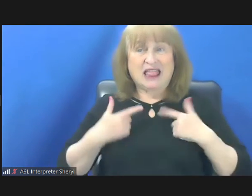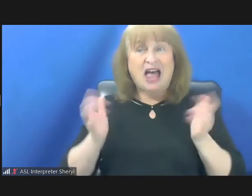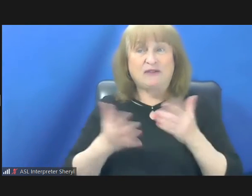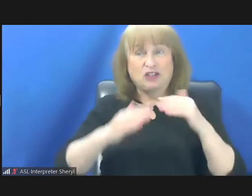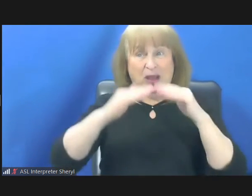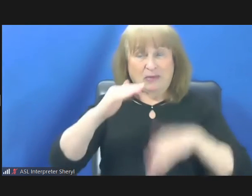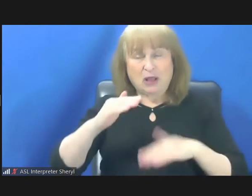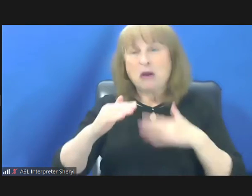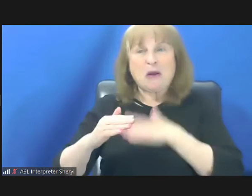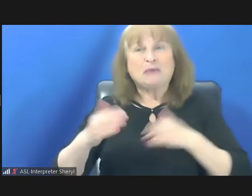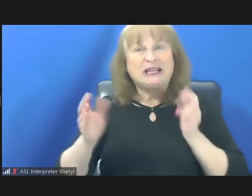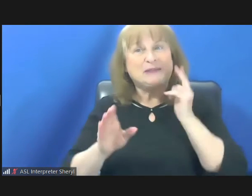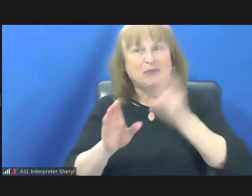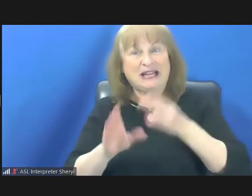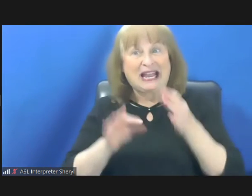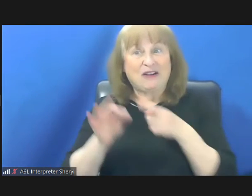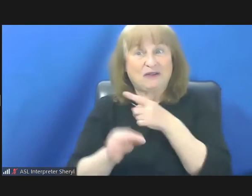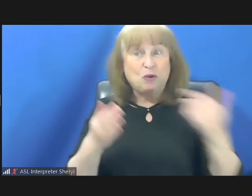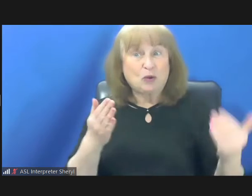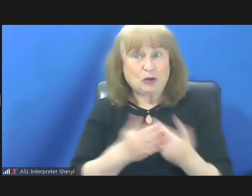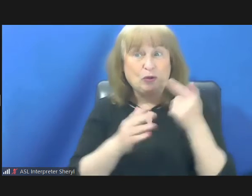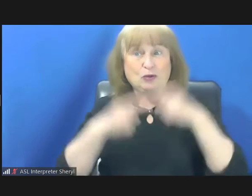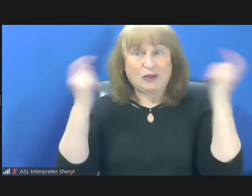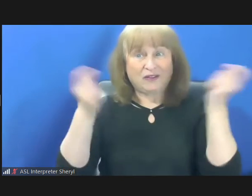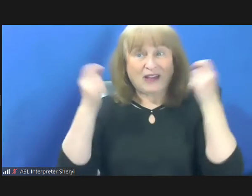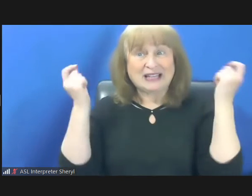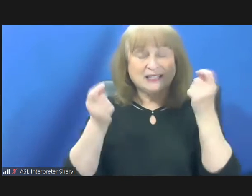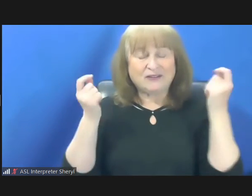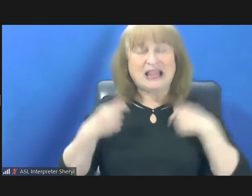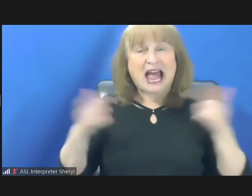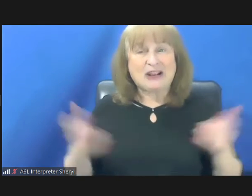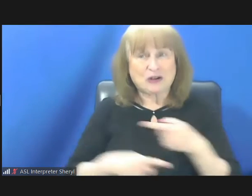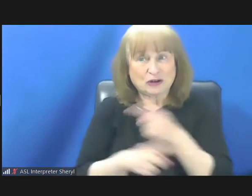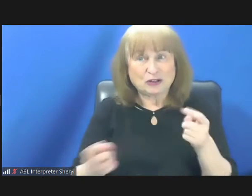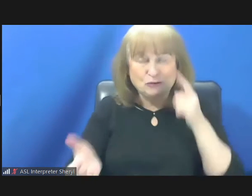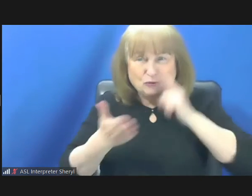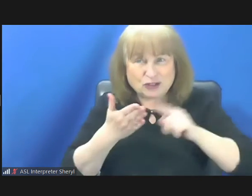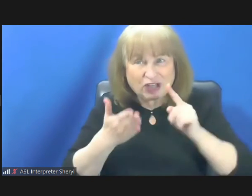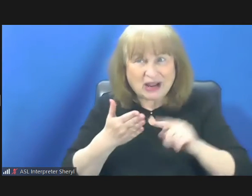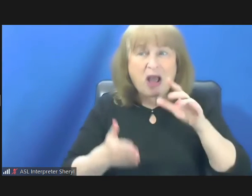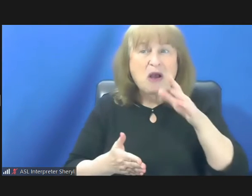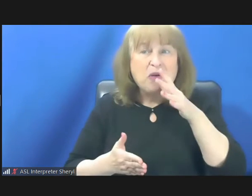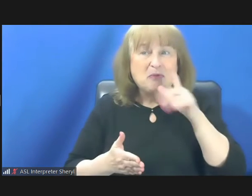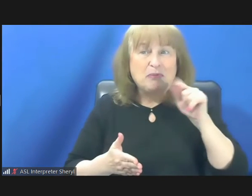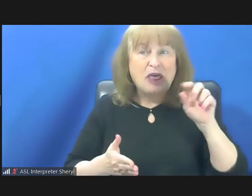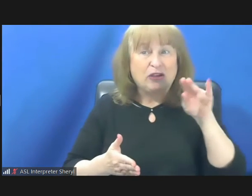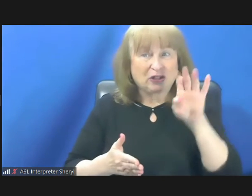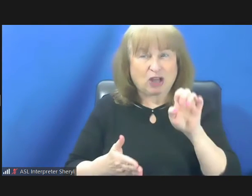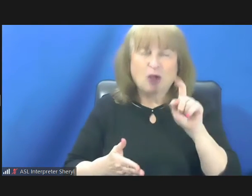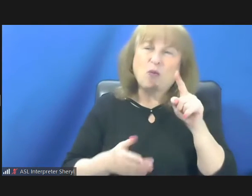please participate. If you are new to the festival, I encourage you to check out